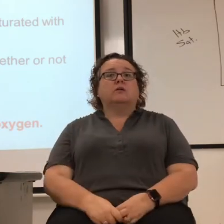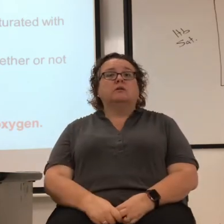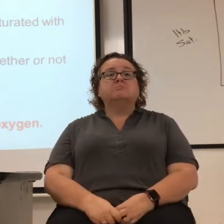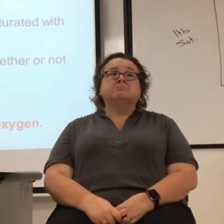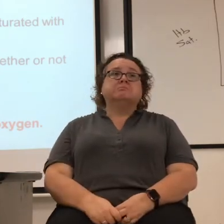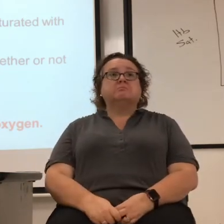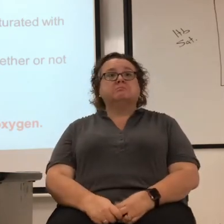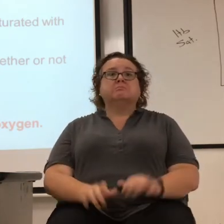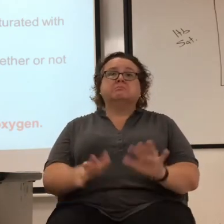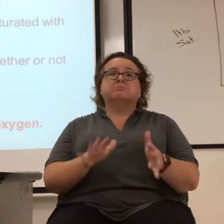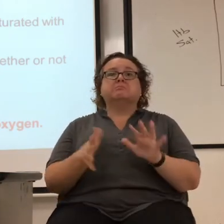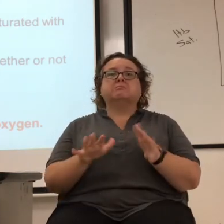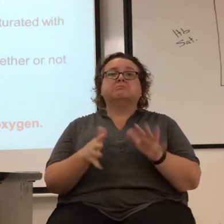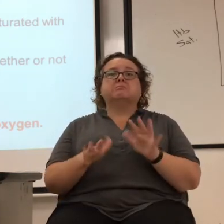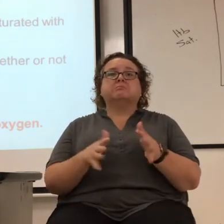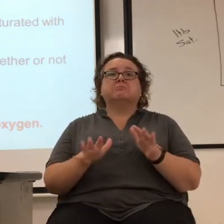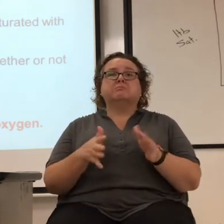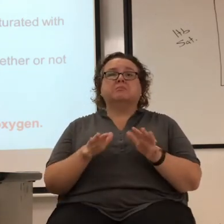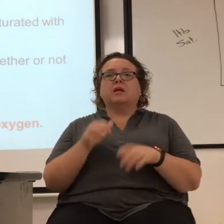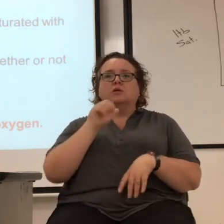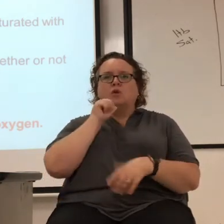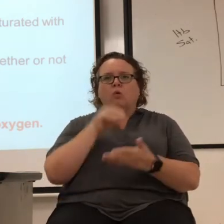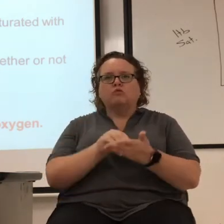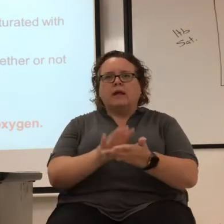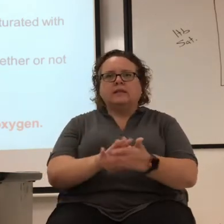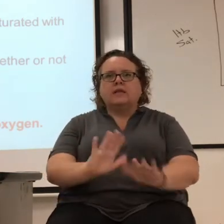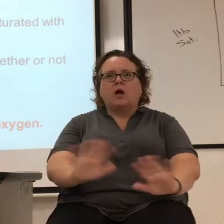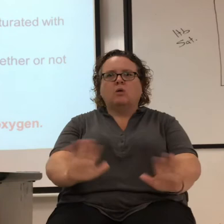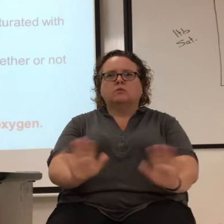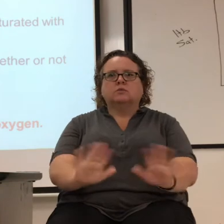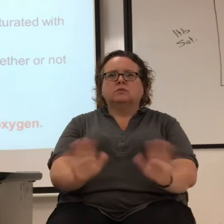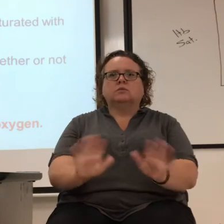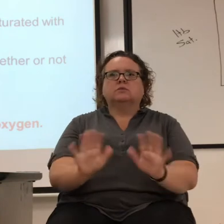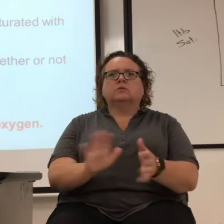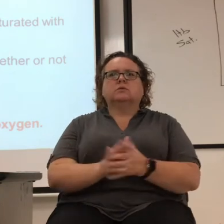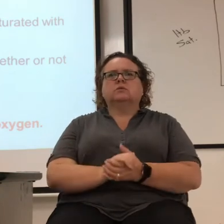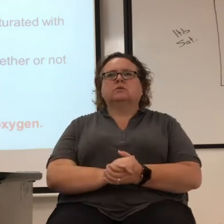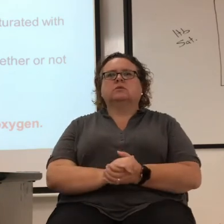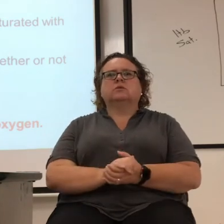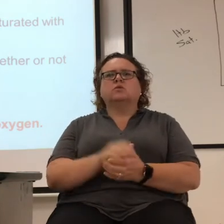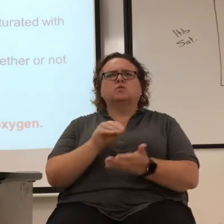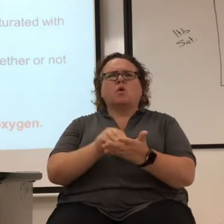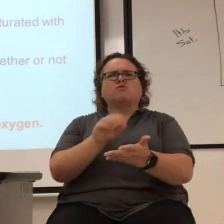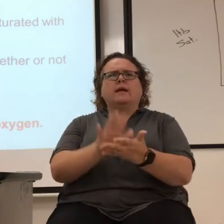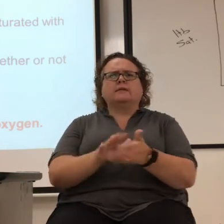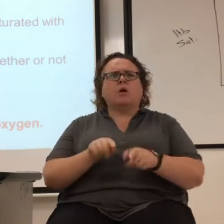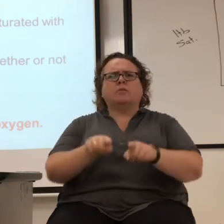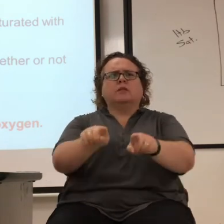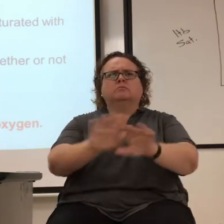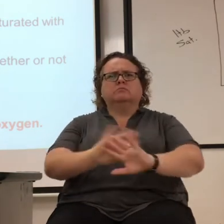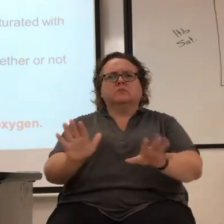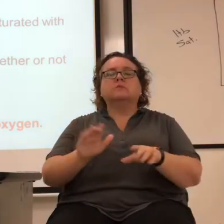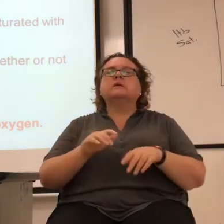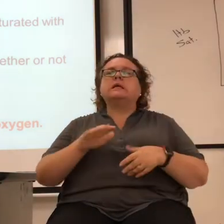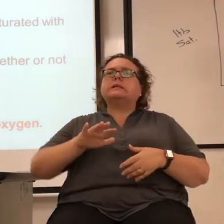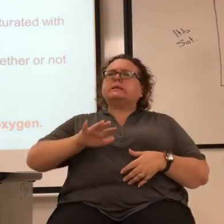Kinda. Not quite. Don't write that. It's not quite that. It's almost that.